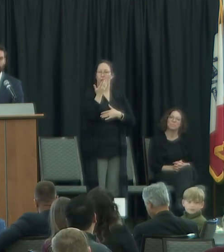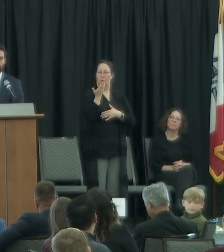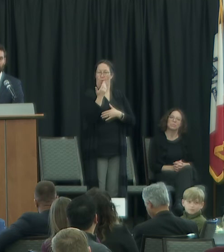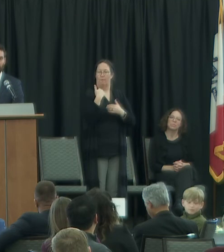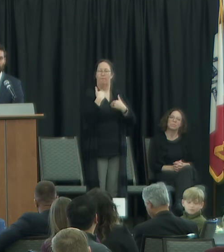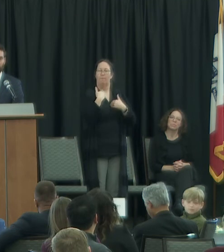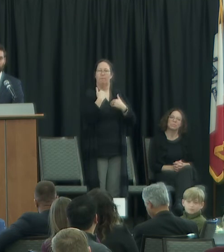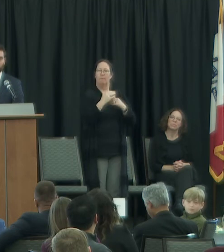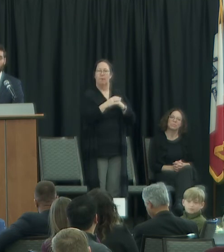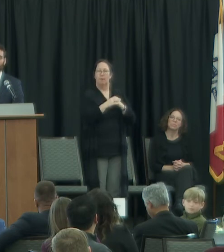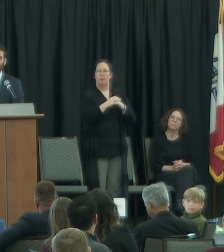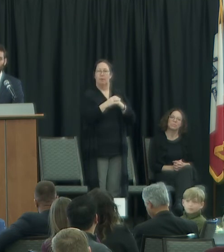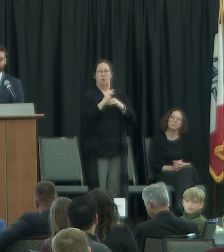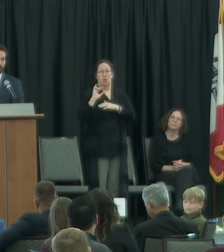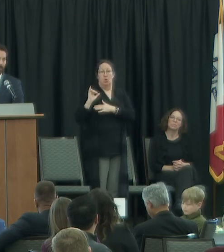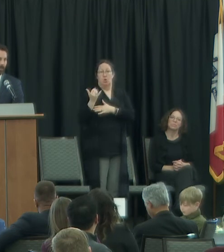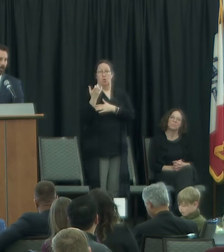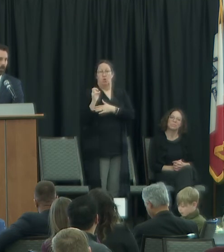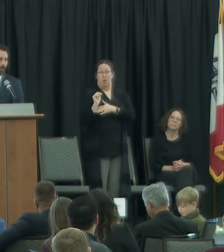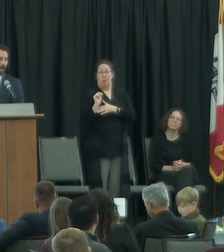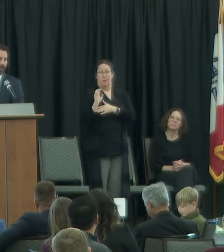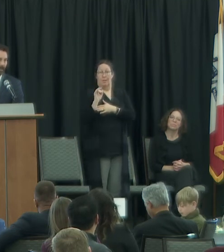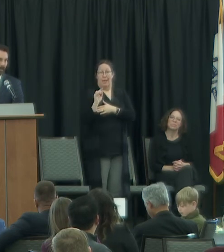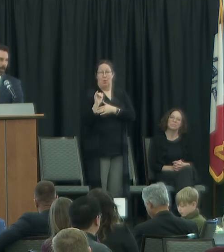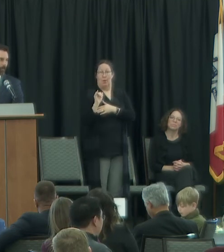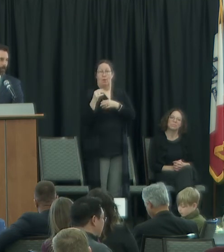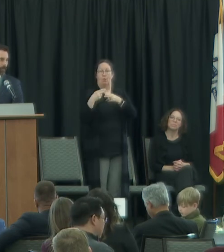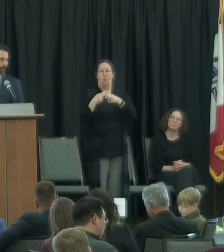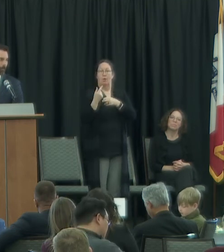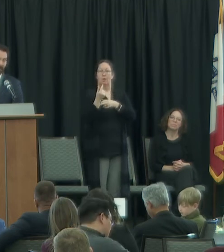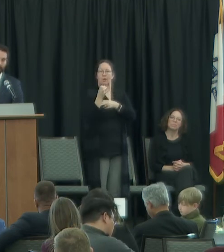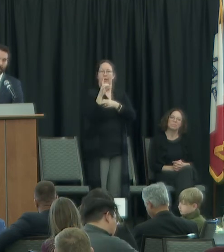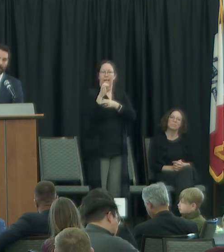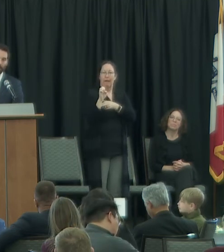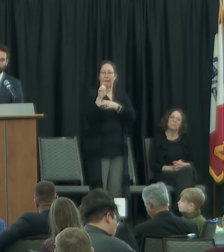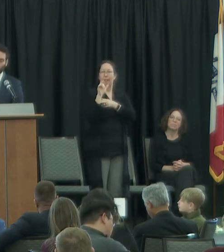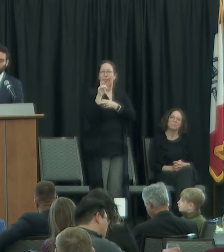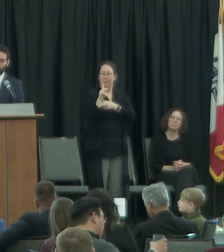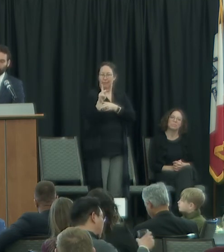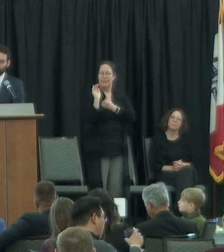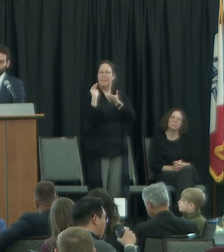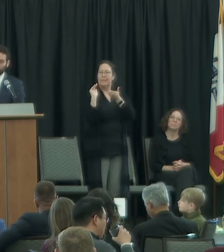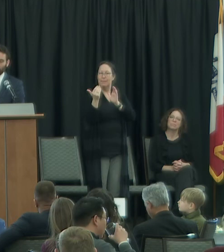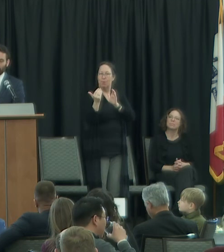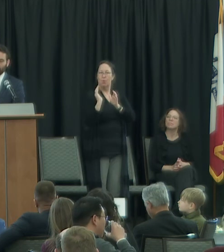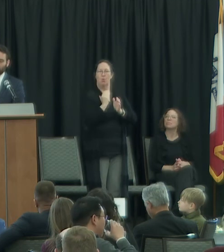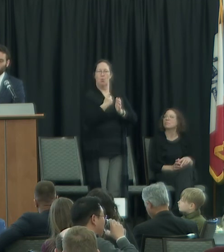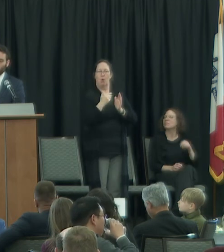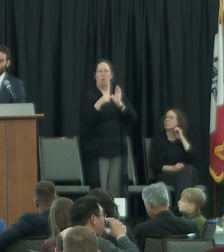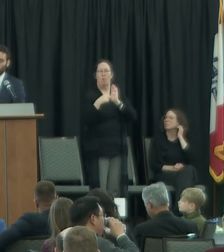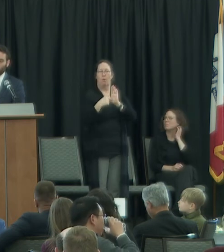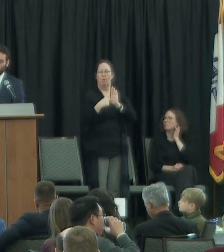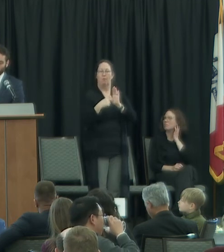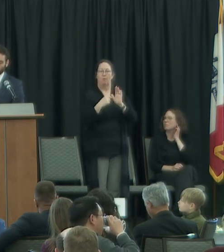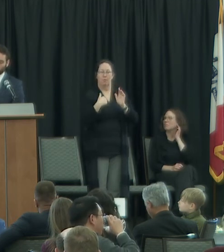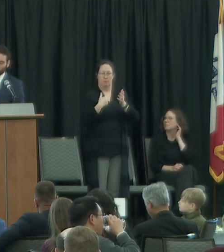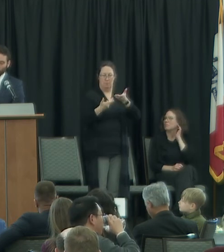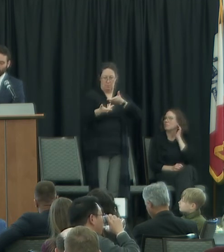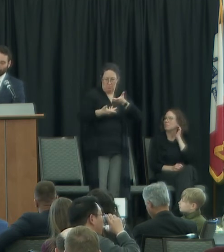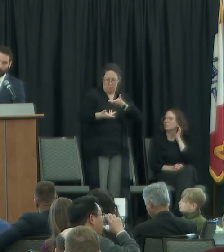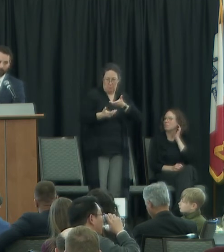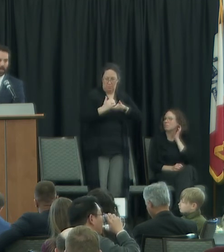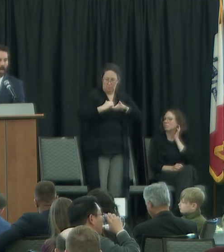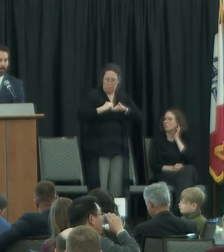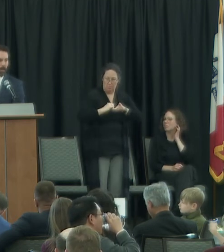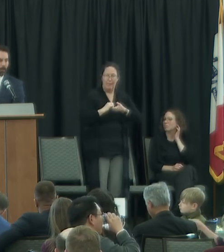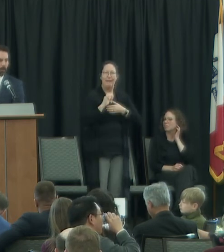have Johnson County's Access Center called GuideLink, and they have almost the same model that we do. And so we are